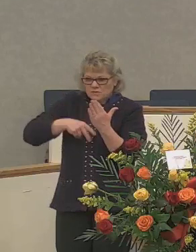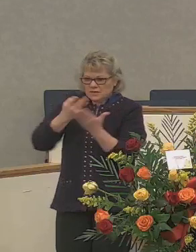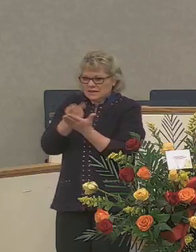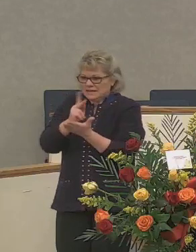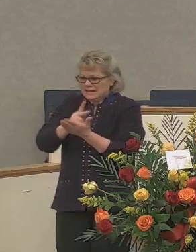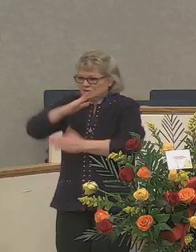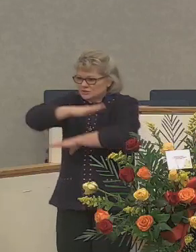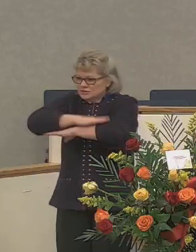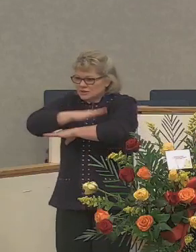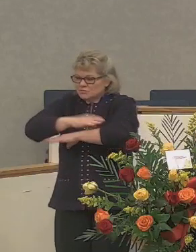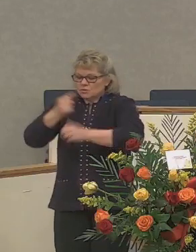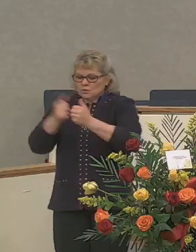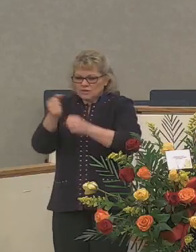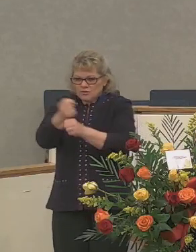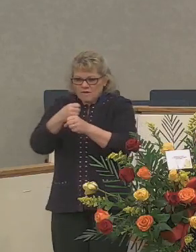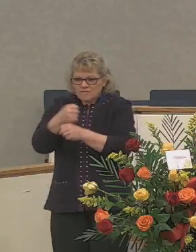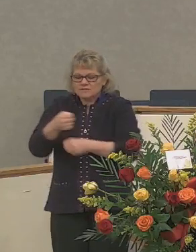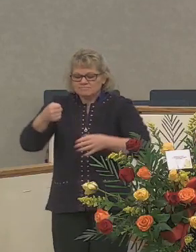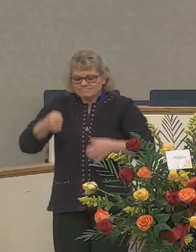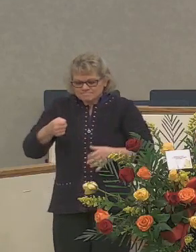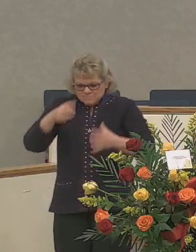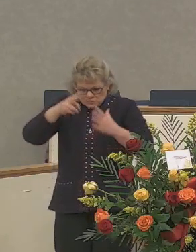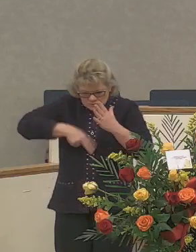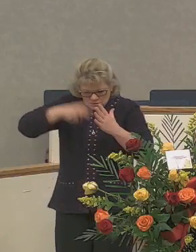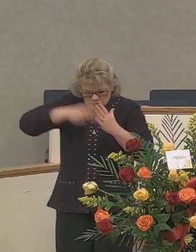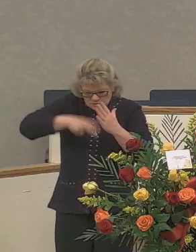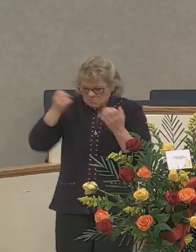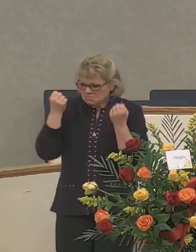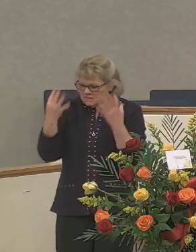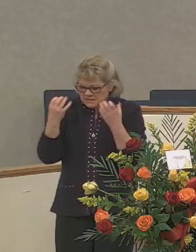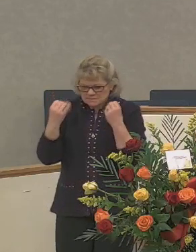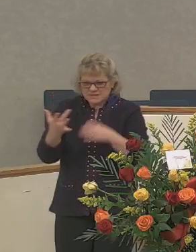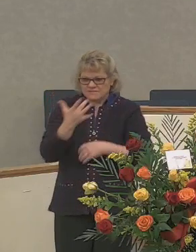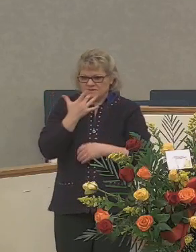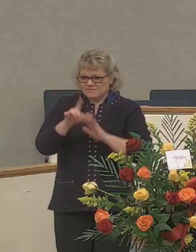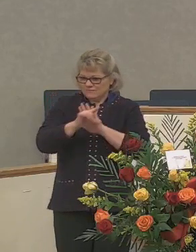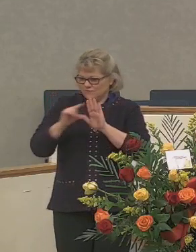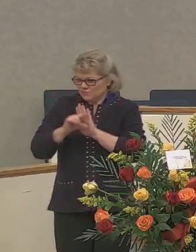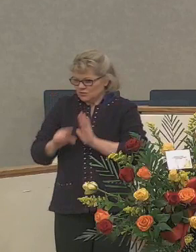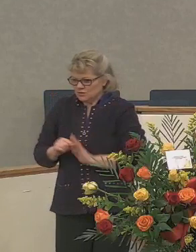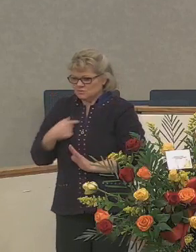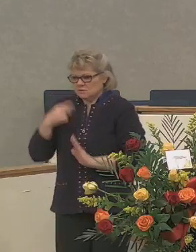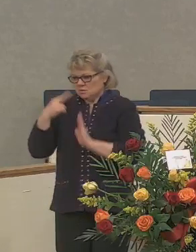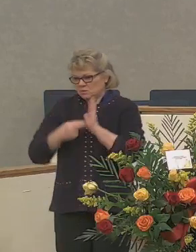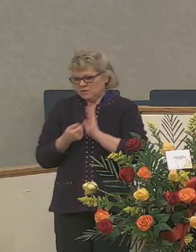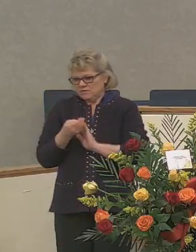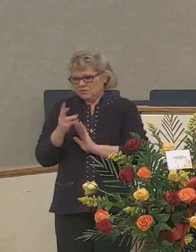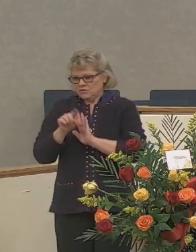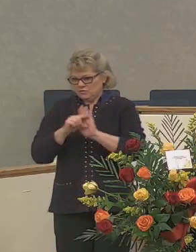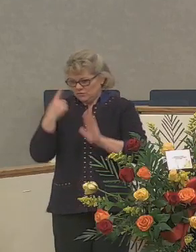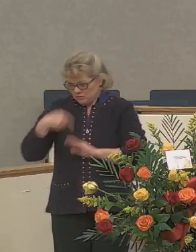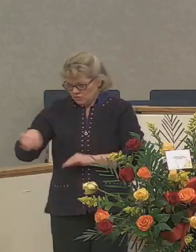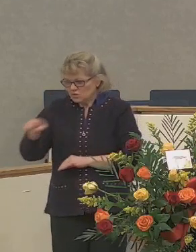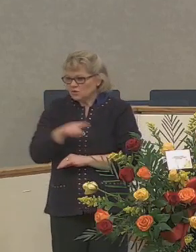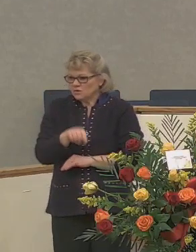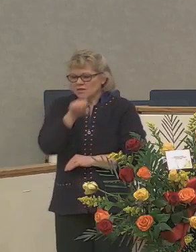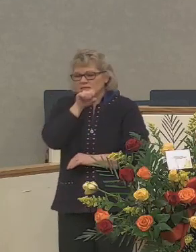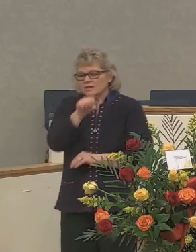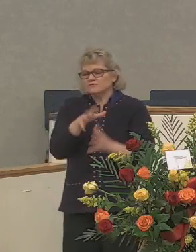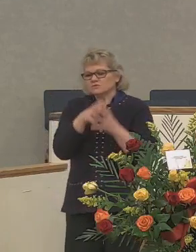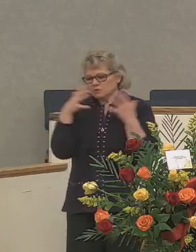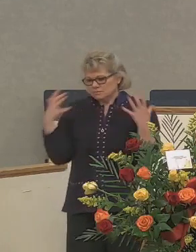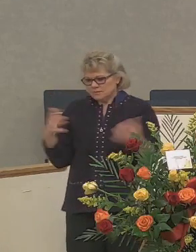with his cup of coffee. He had many favorite verses, and I just want to read a couple of verses to you that he loved so